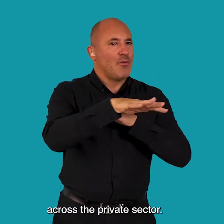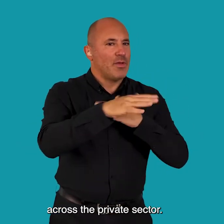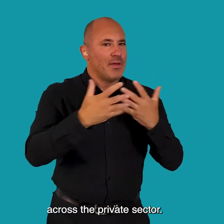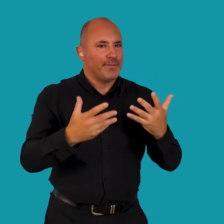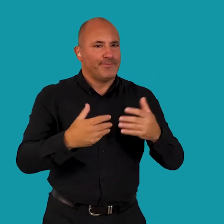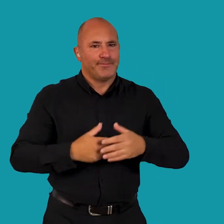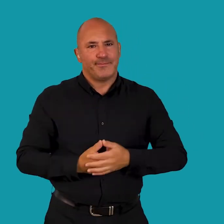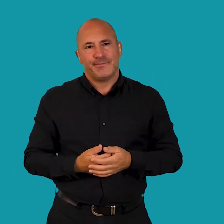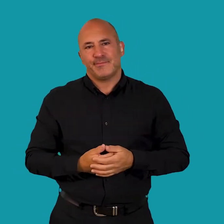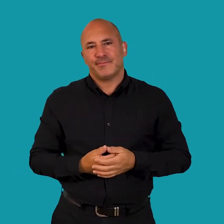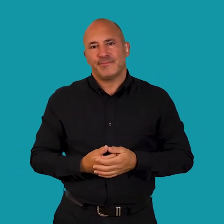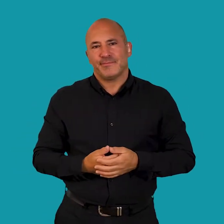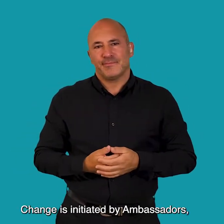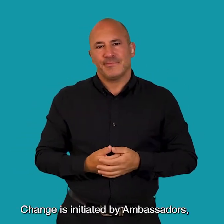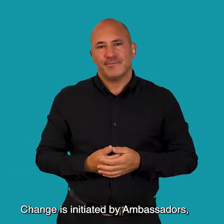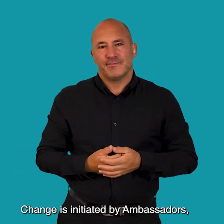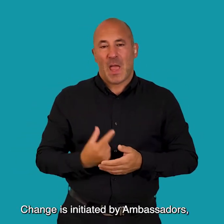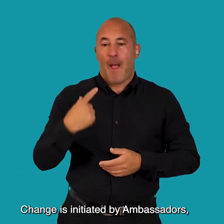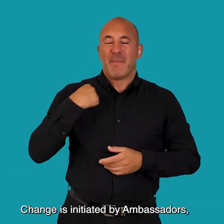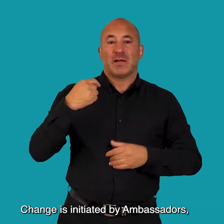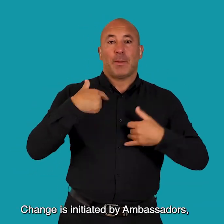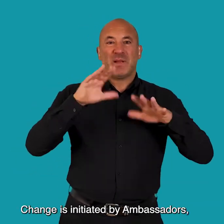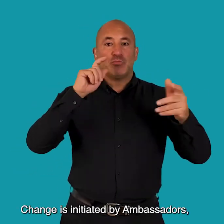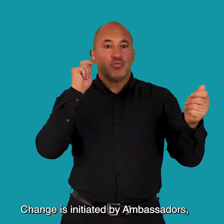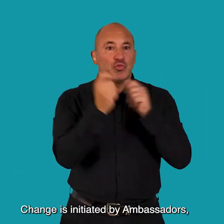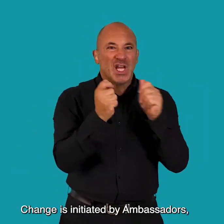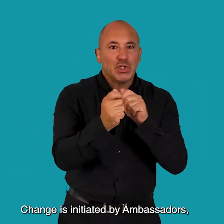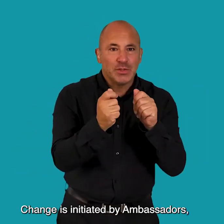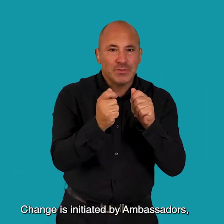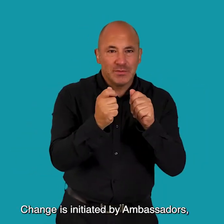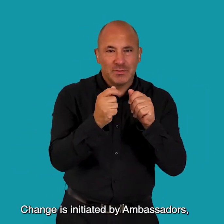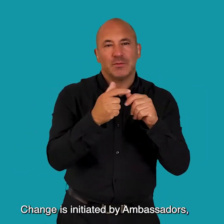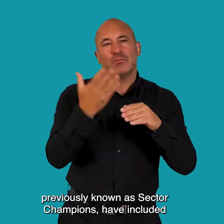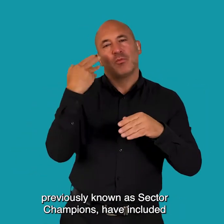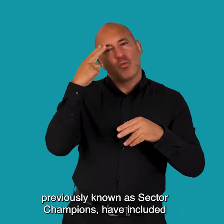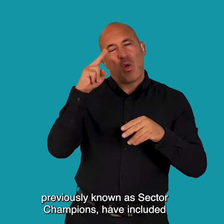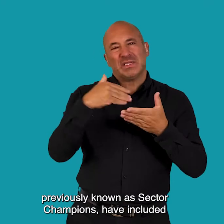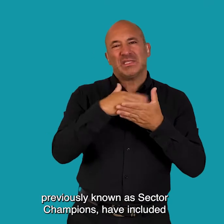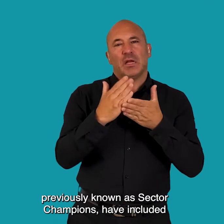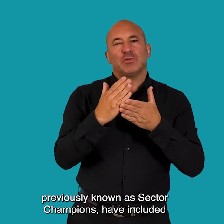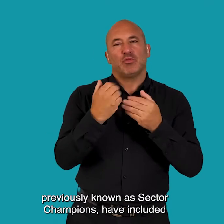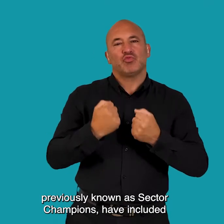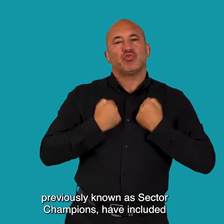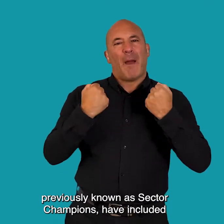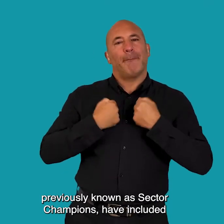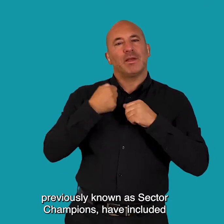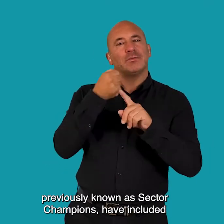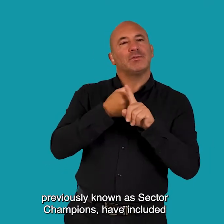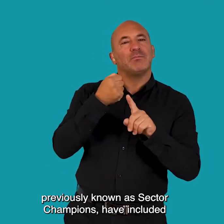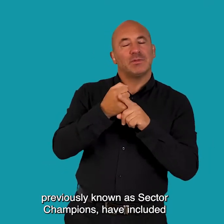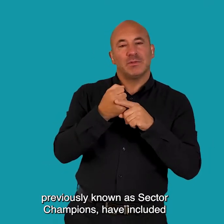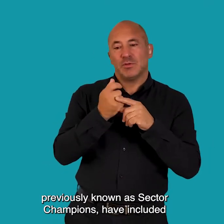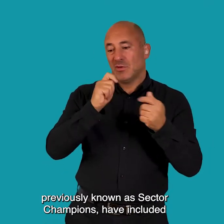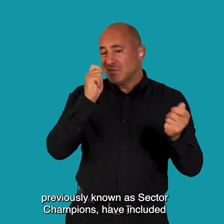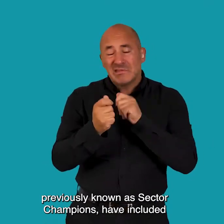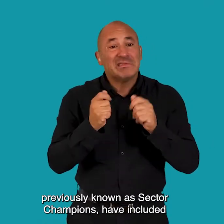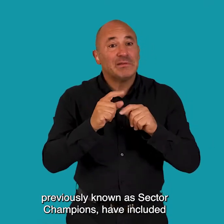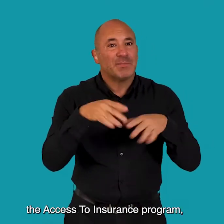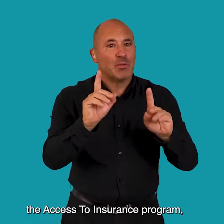sector. Changes initiated by ambassadors, previously known as sector champions, have included the